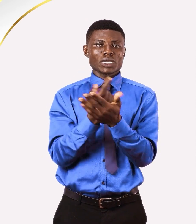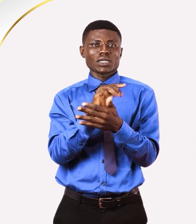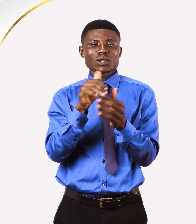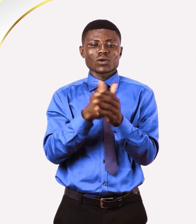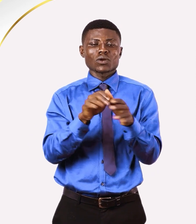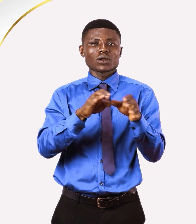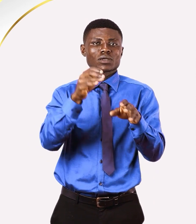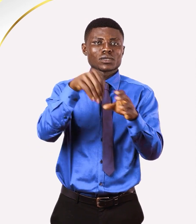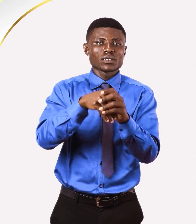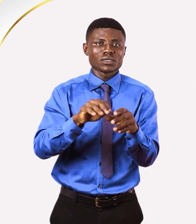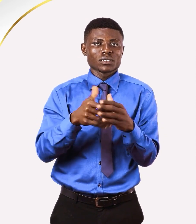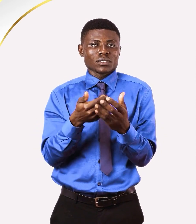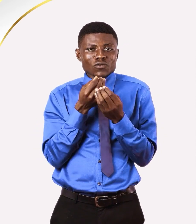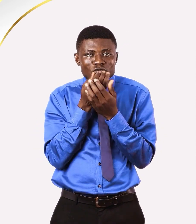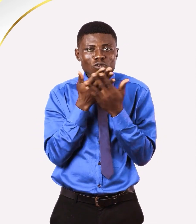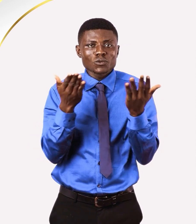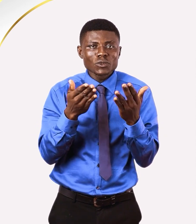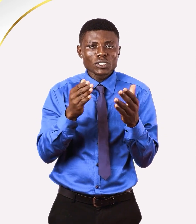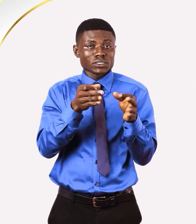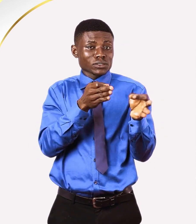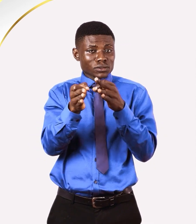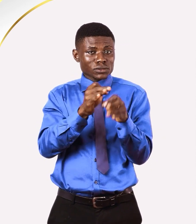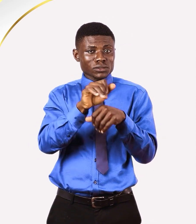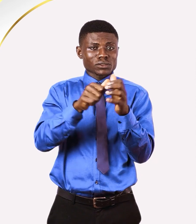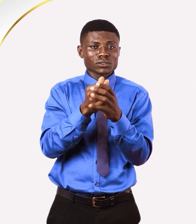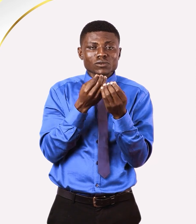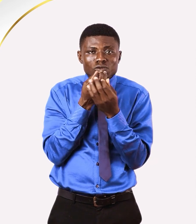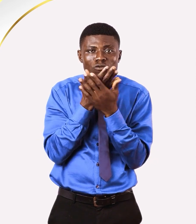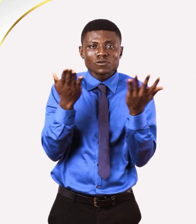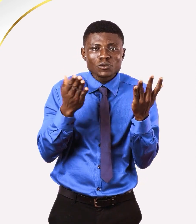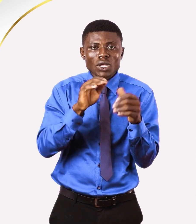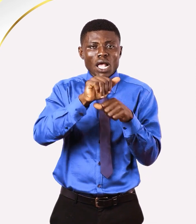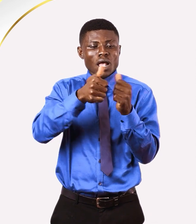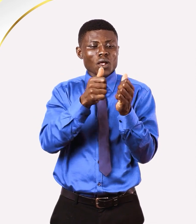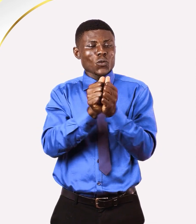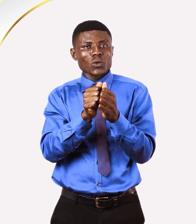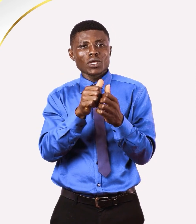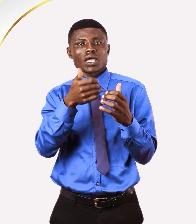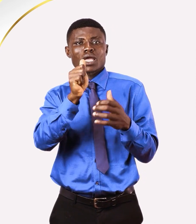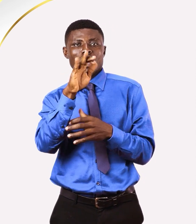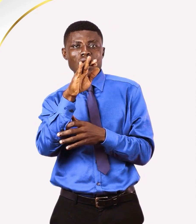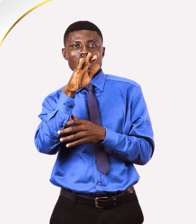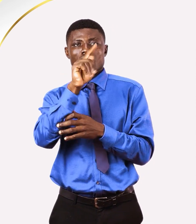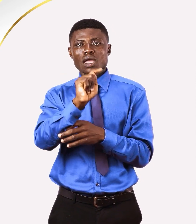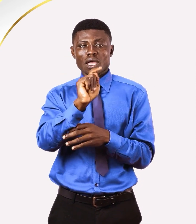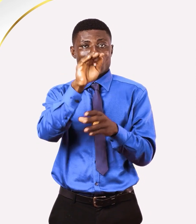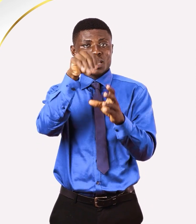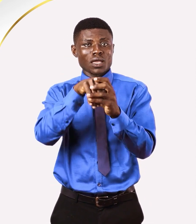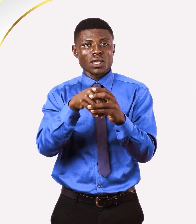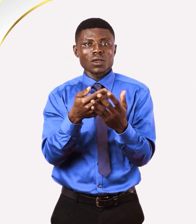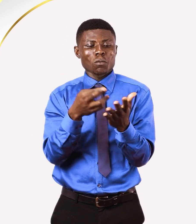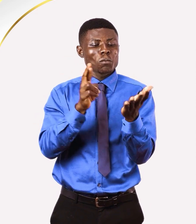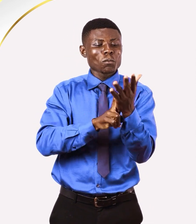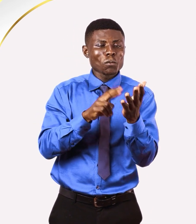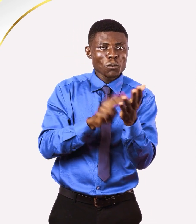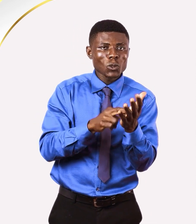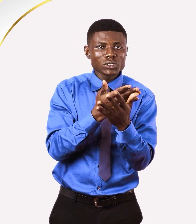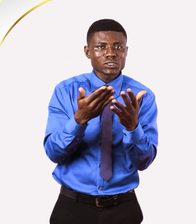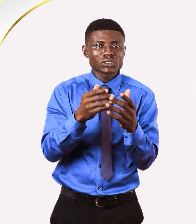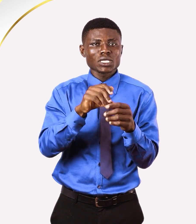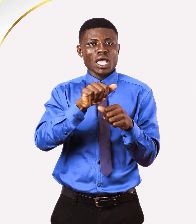duly exercised. Term. Information. Definition. Information according to the Act